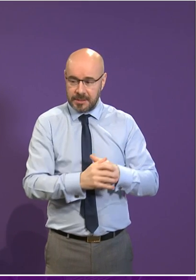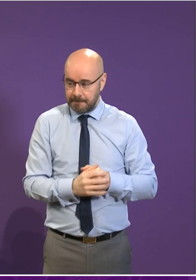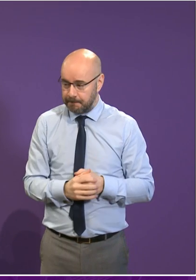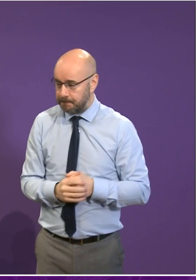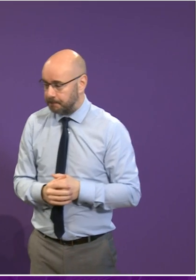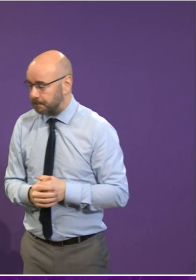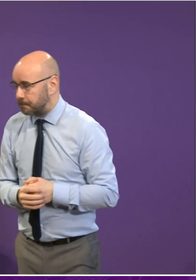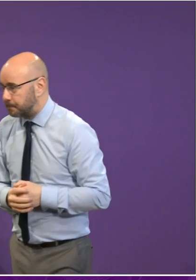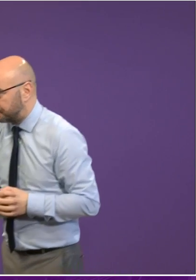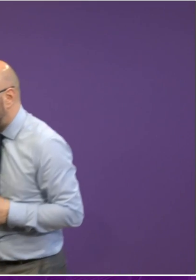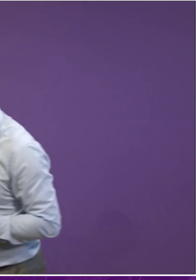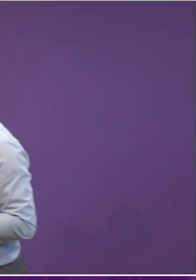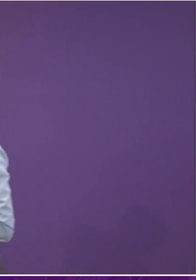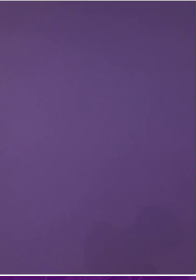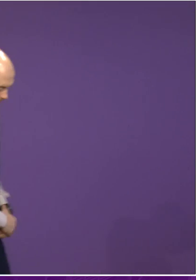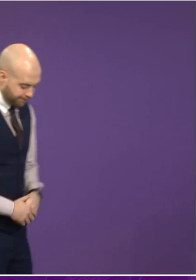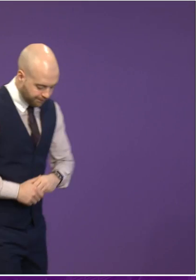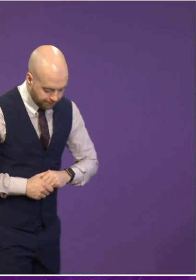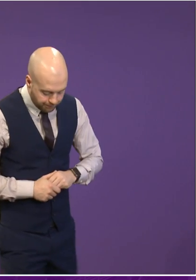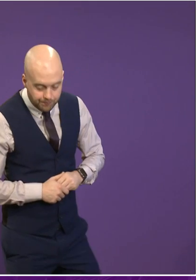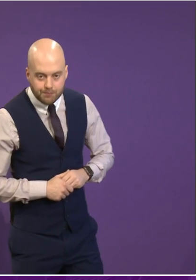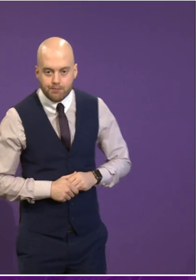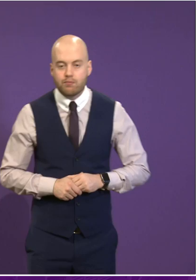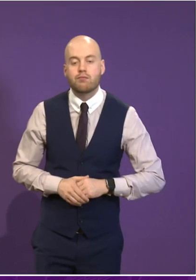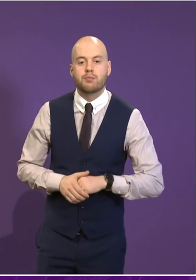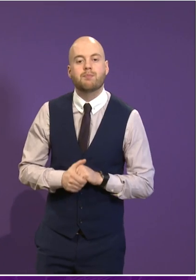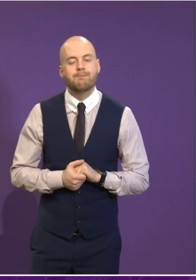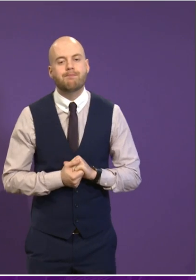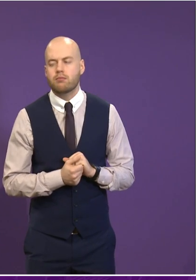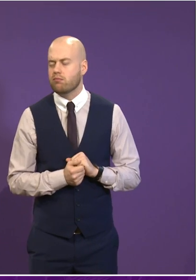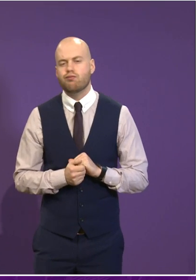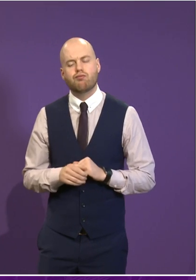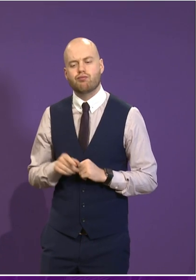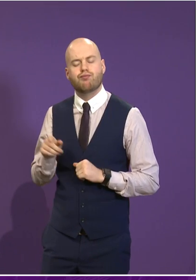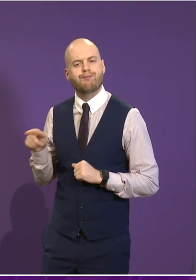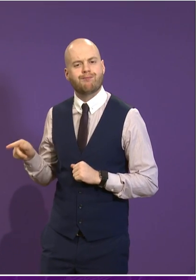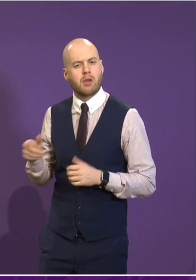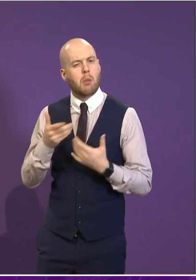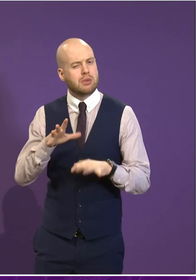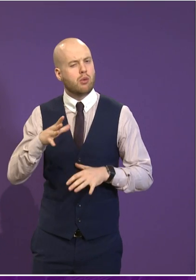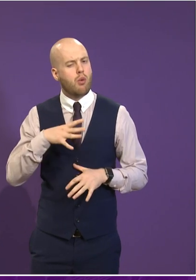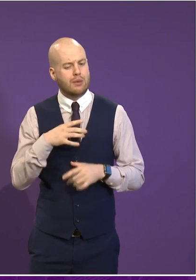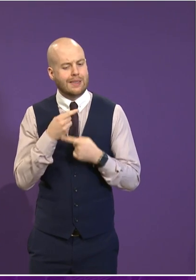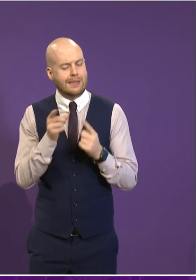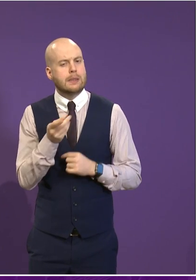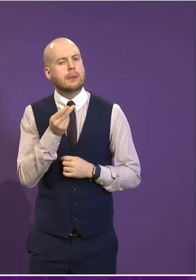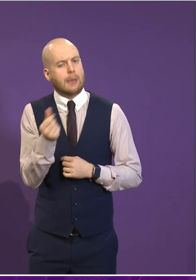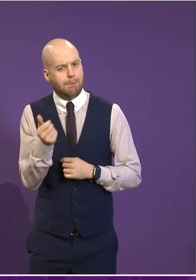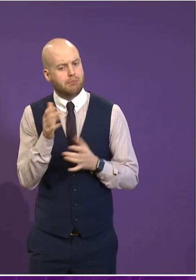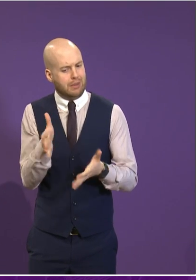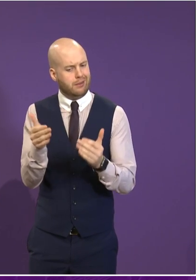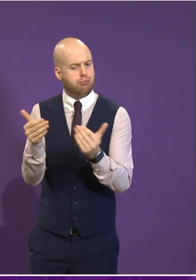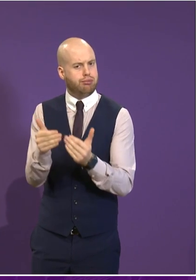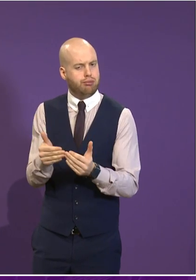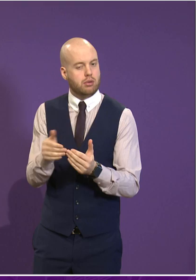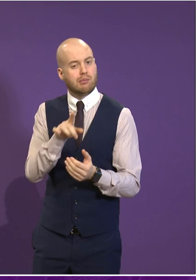Well, I think the Cabinet Secretary has already mentioned some of the statutory requirements that are on the universities, and applications is very